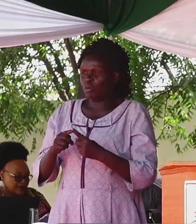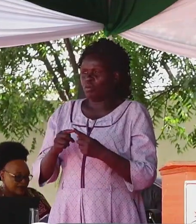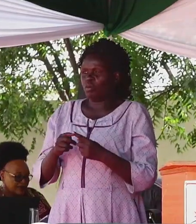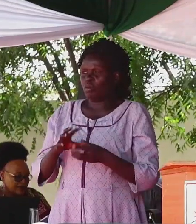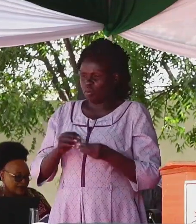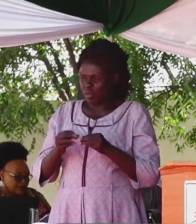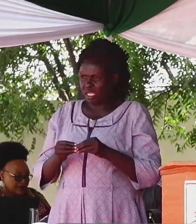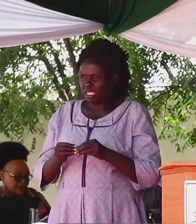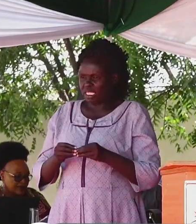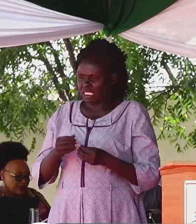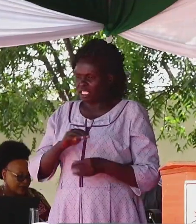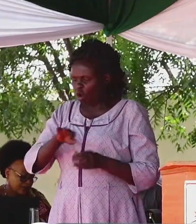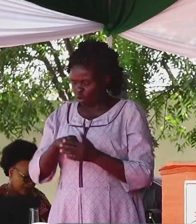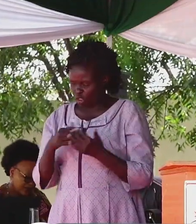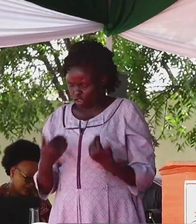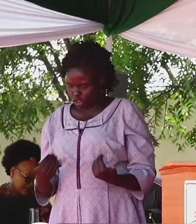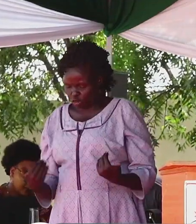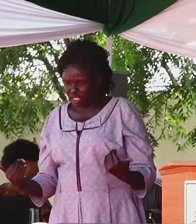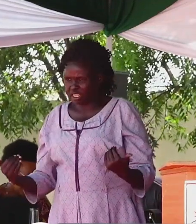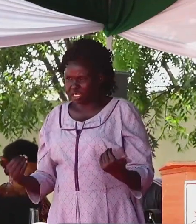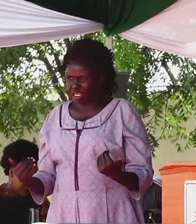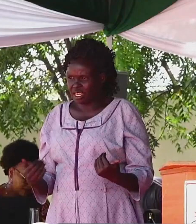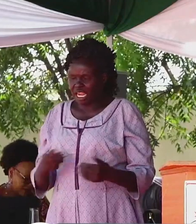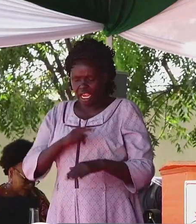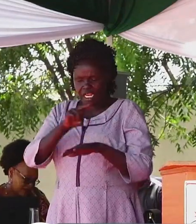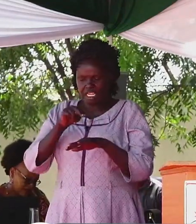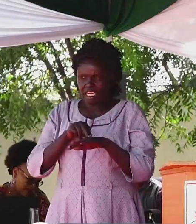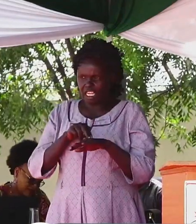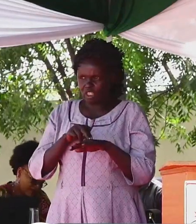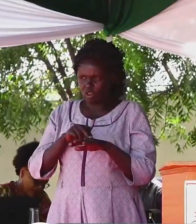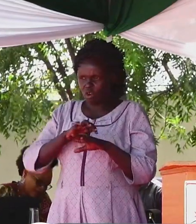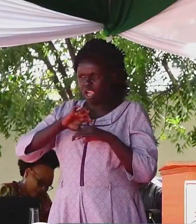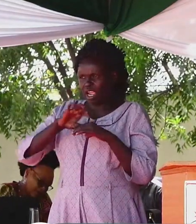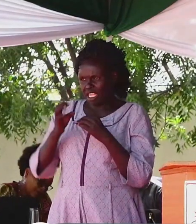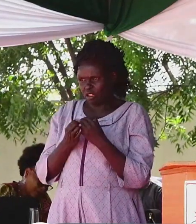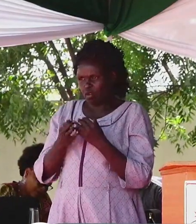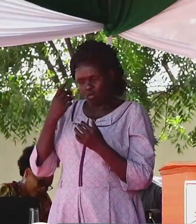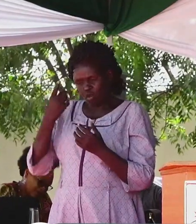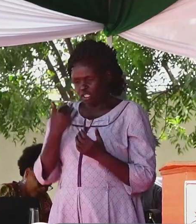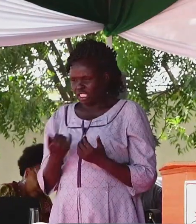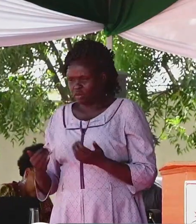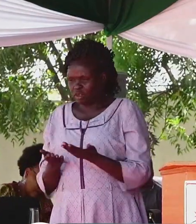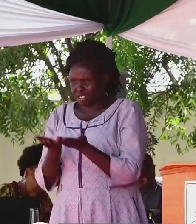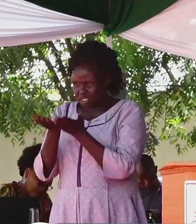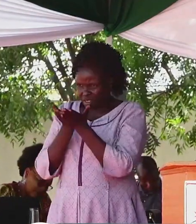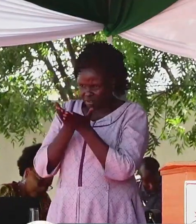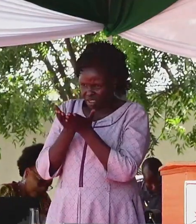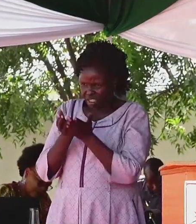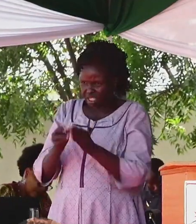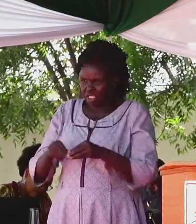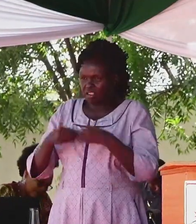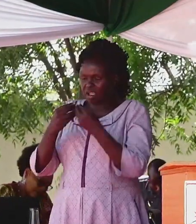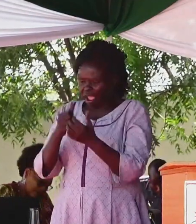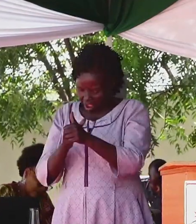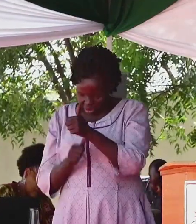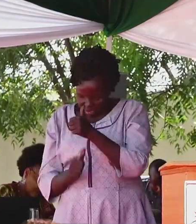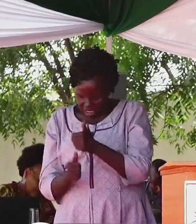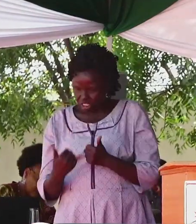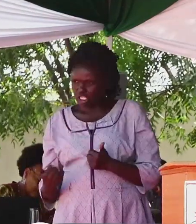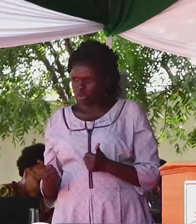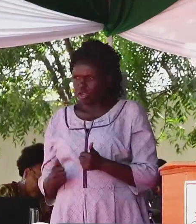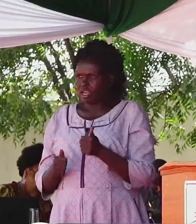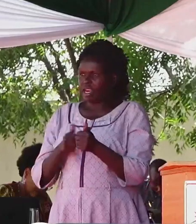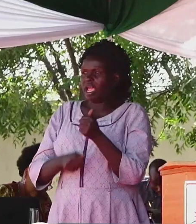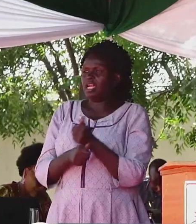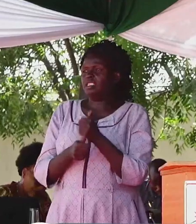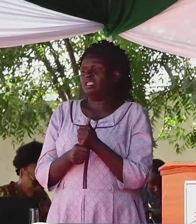all children. The National Council for Children's Services, mandated under the Children's Act,